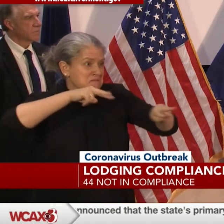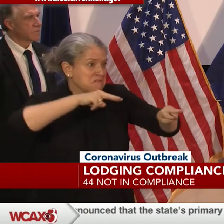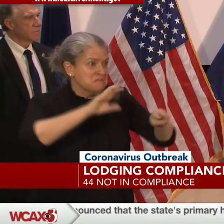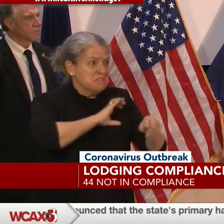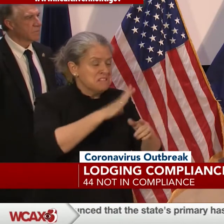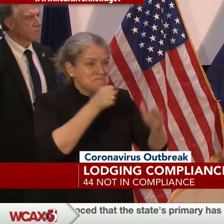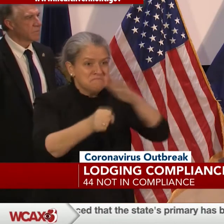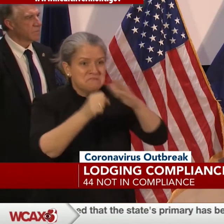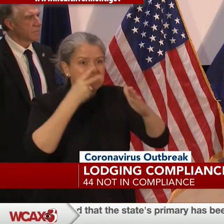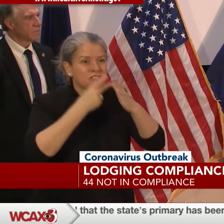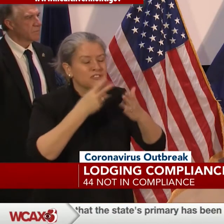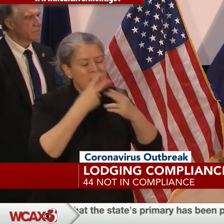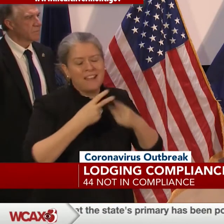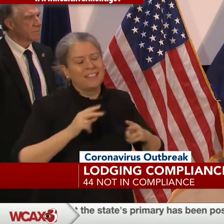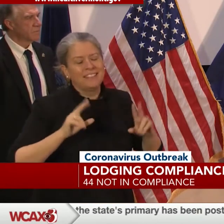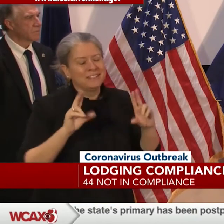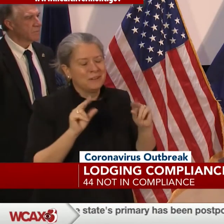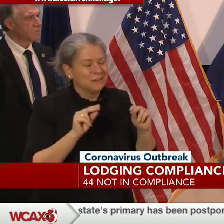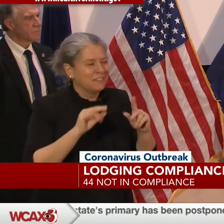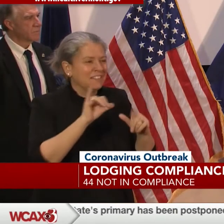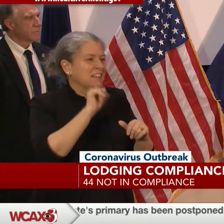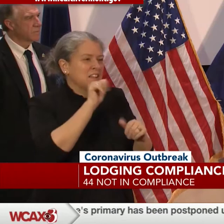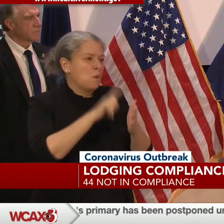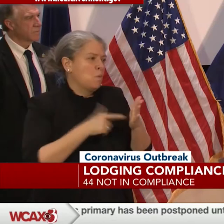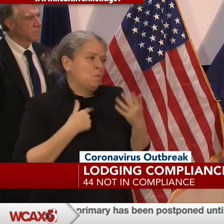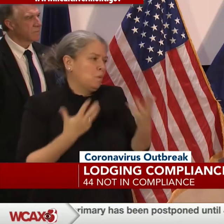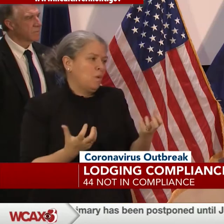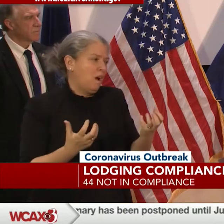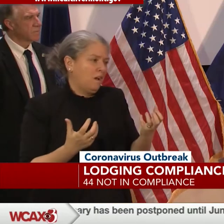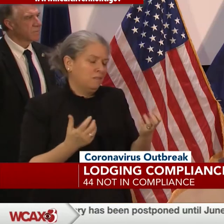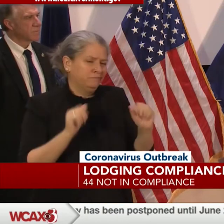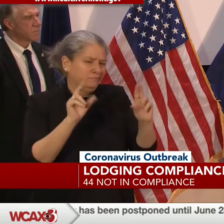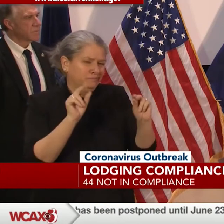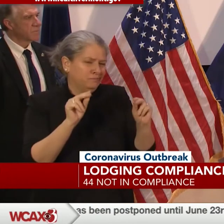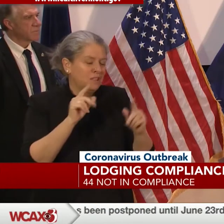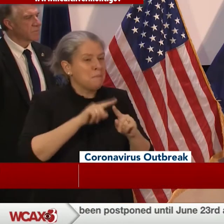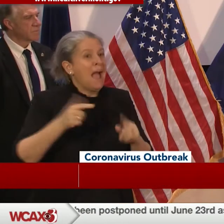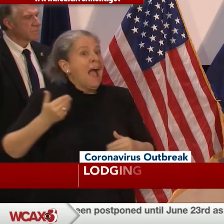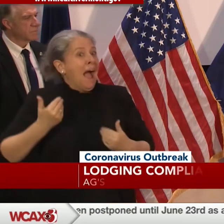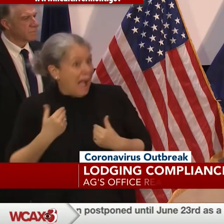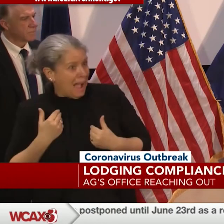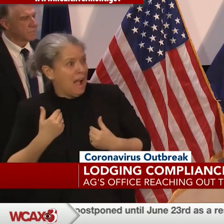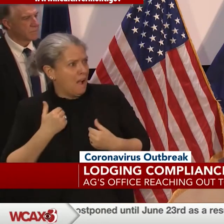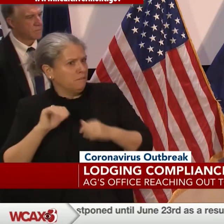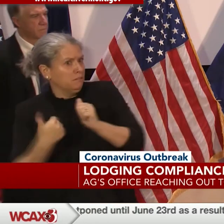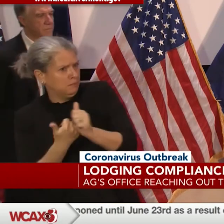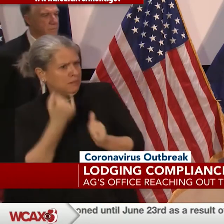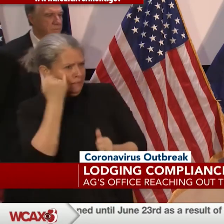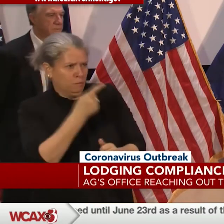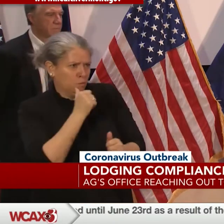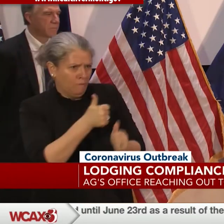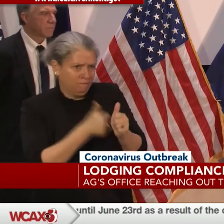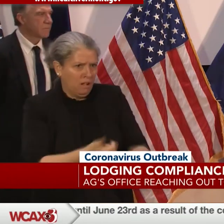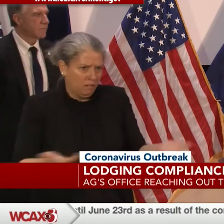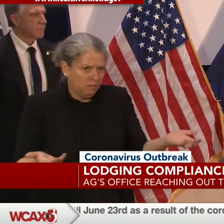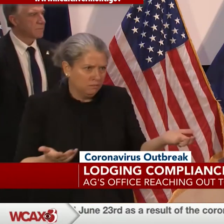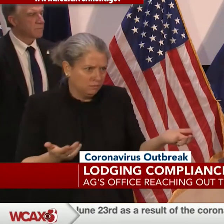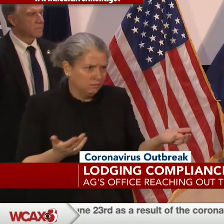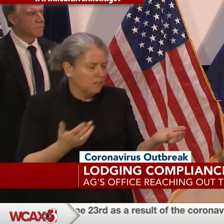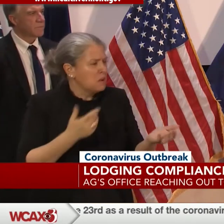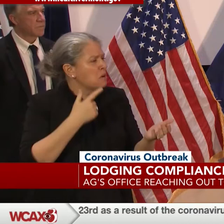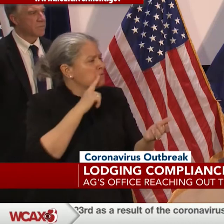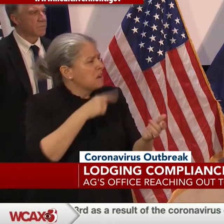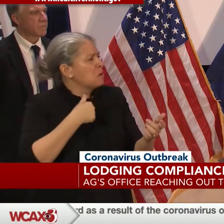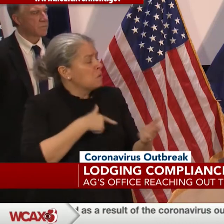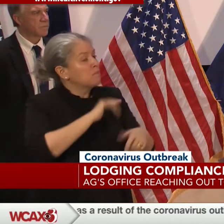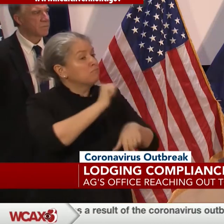is enforce these orders and seek those penalties. We are asking for your compliance. We're asking for your cooperation.